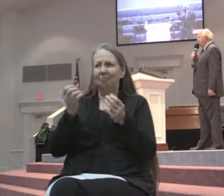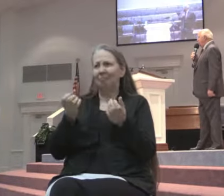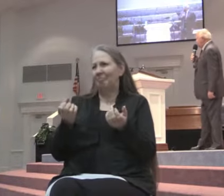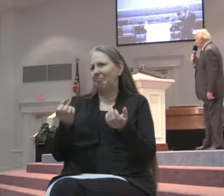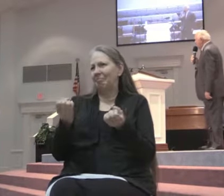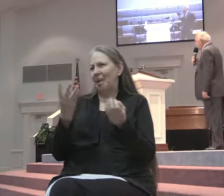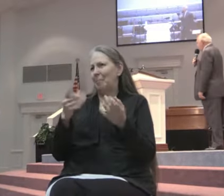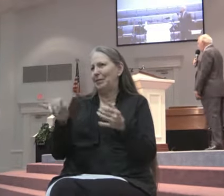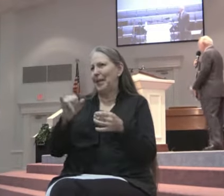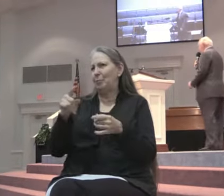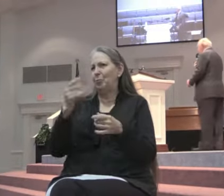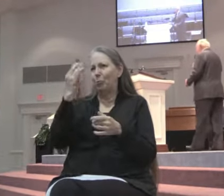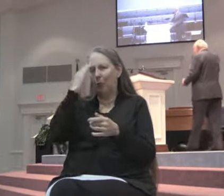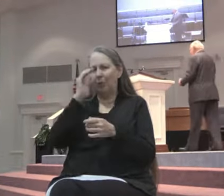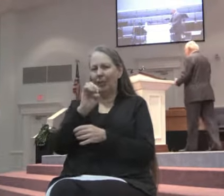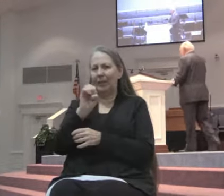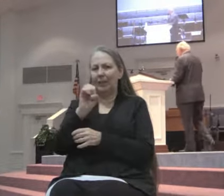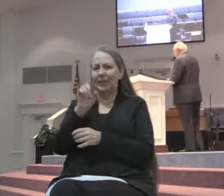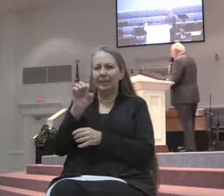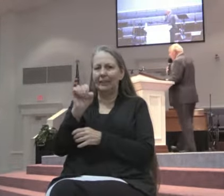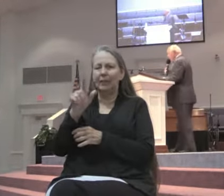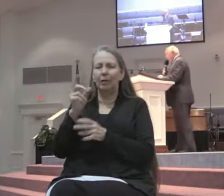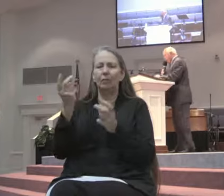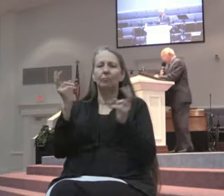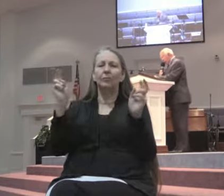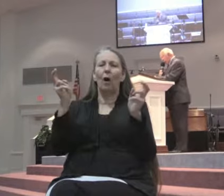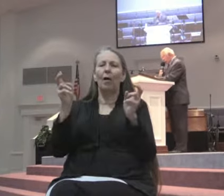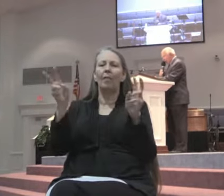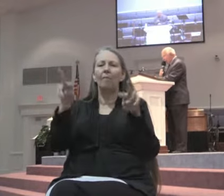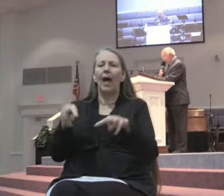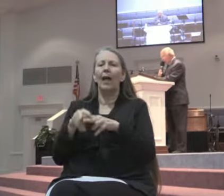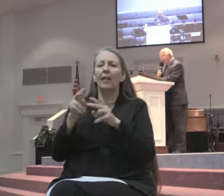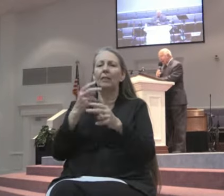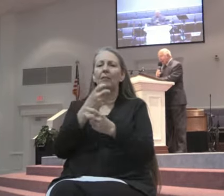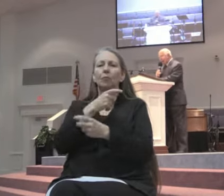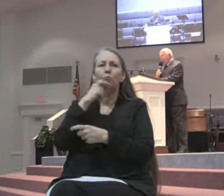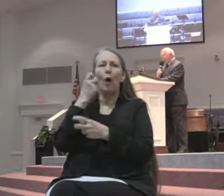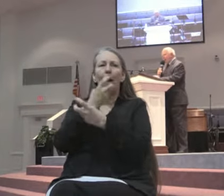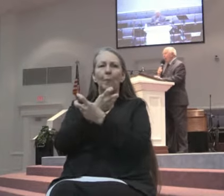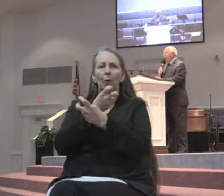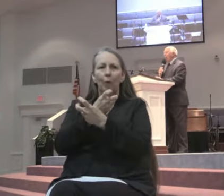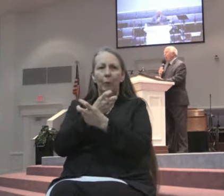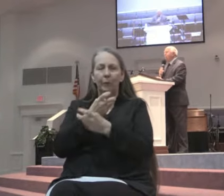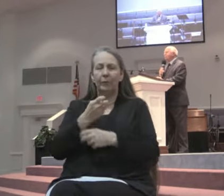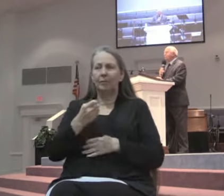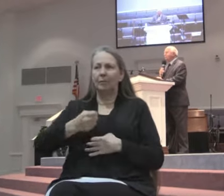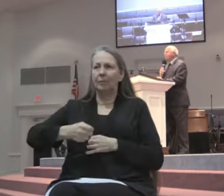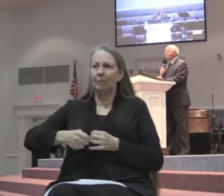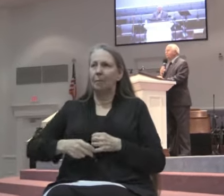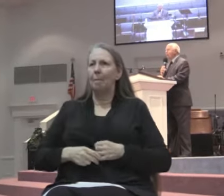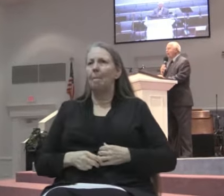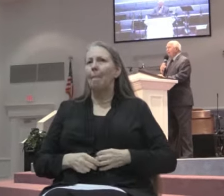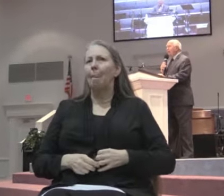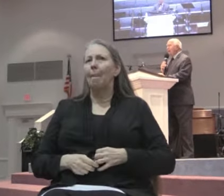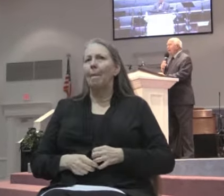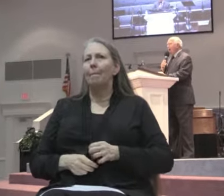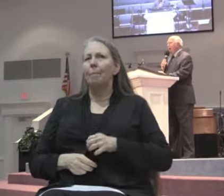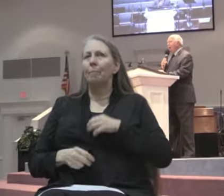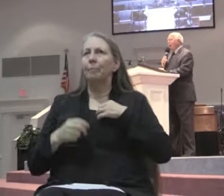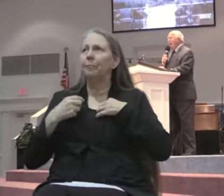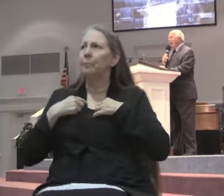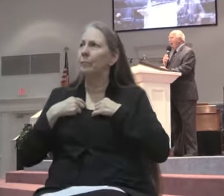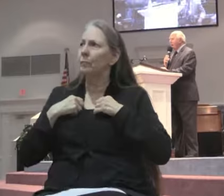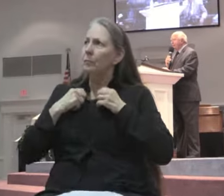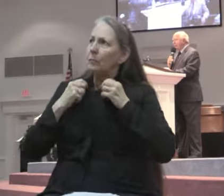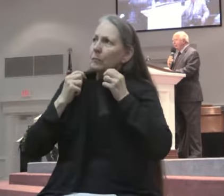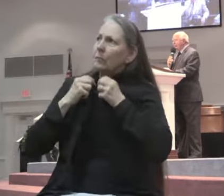church tonight. Ezekiel's Valley of Dry Bones. I said a moment ago, at this stage